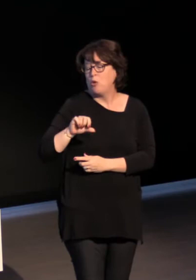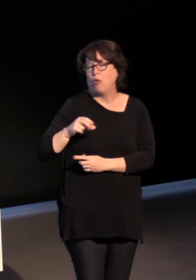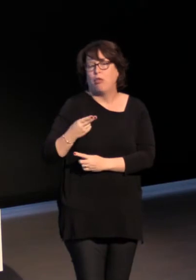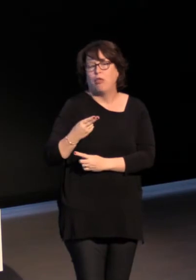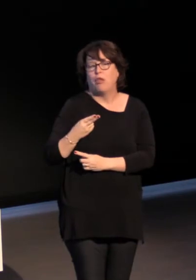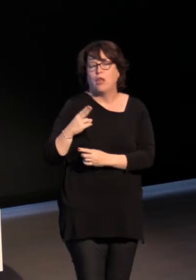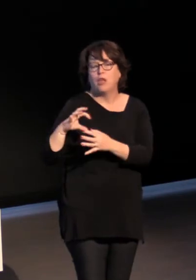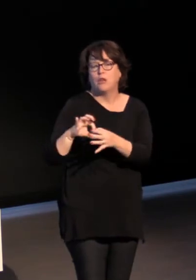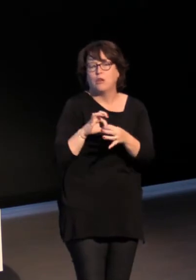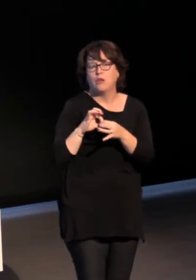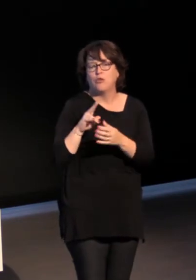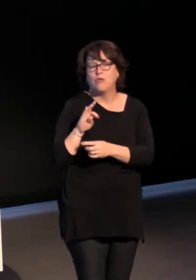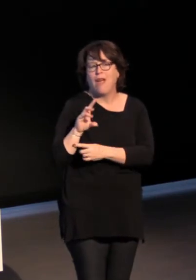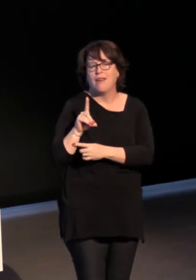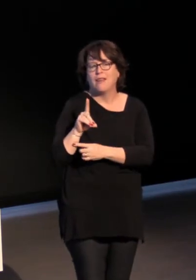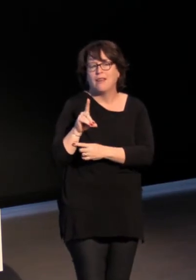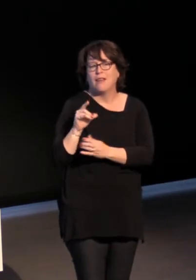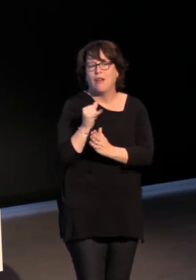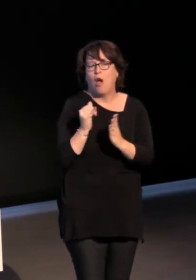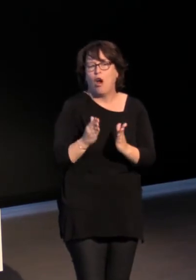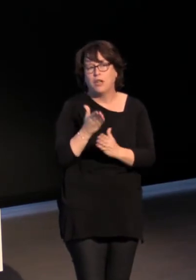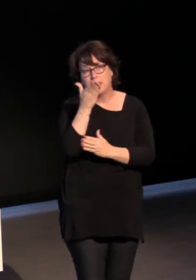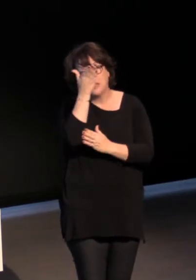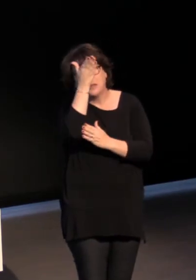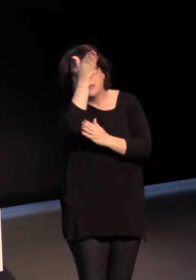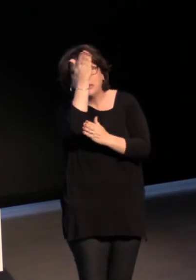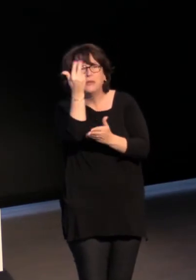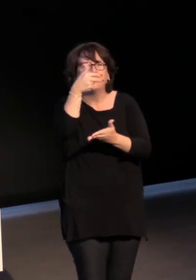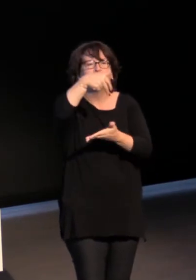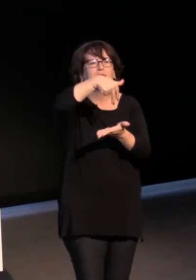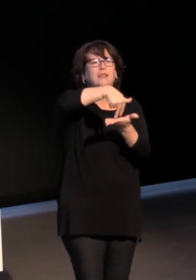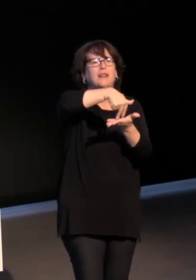back corner up here. Can you guys stand up?